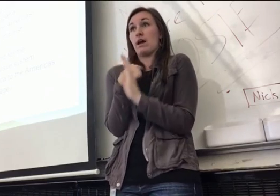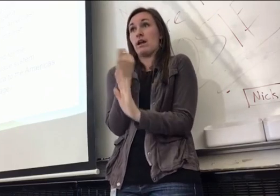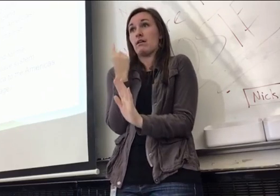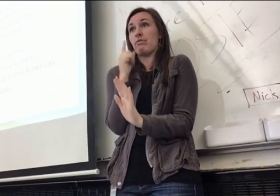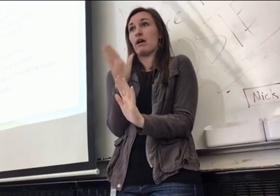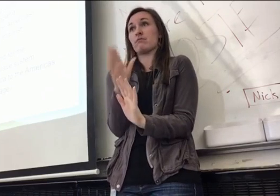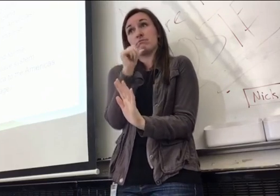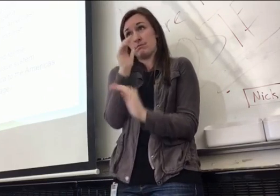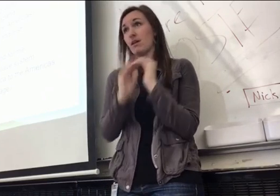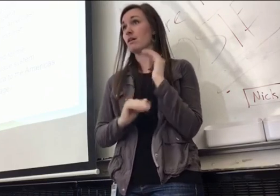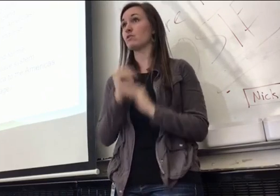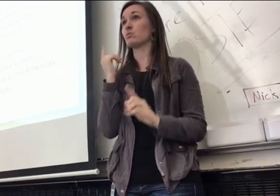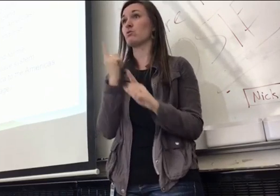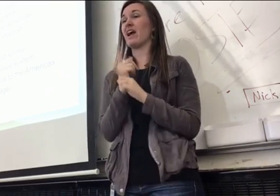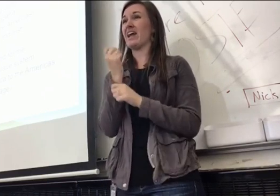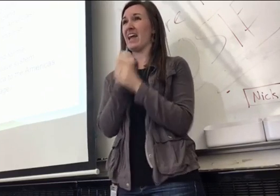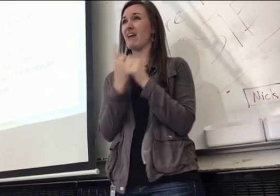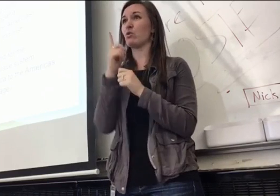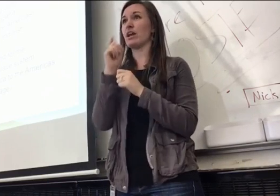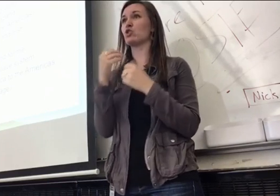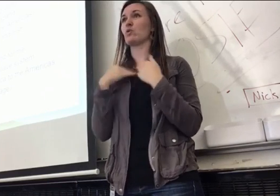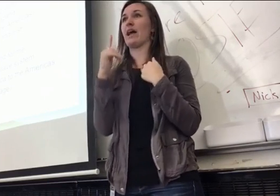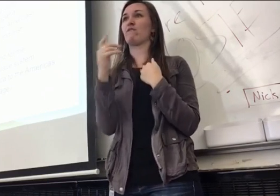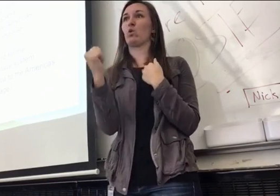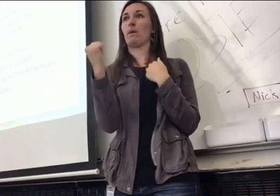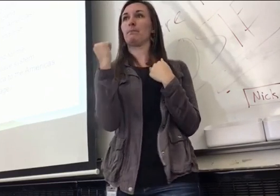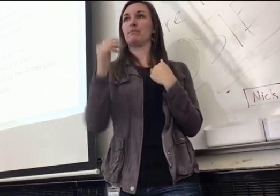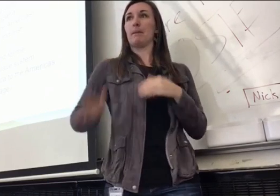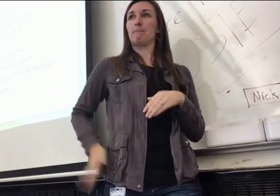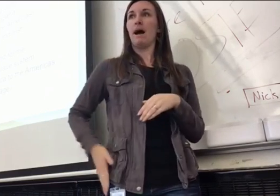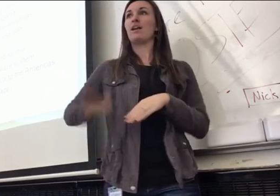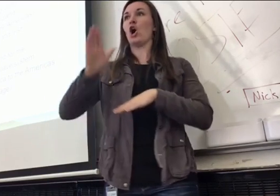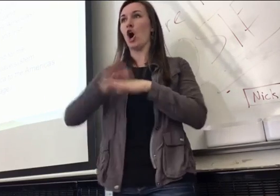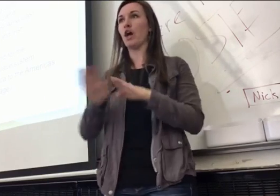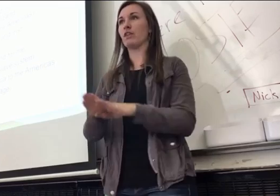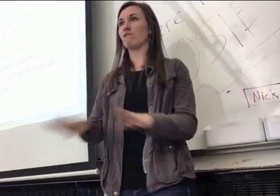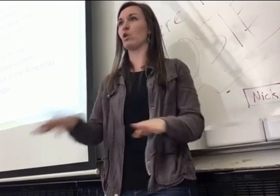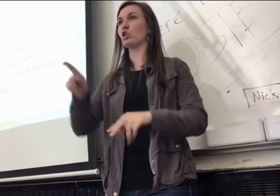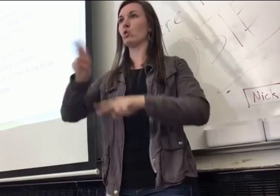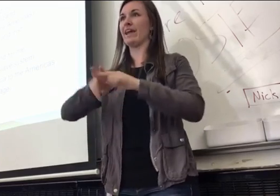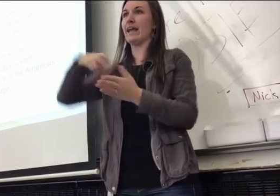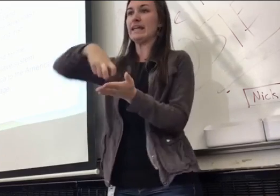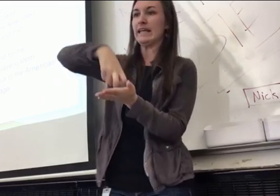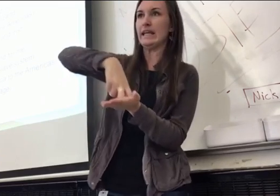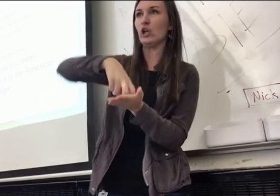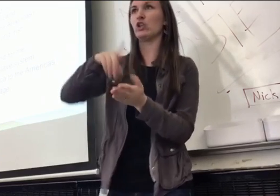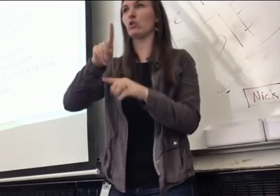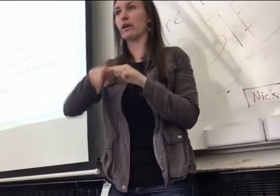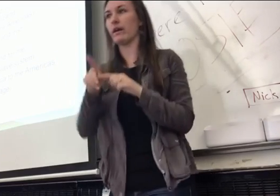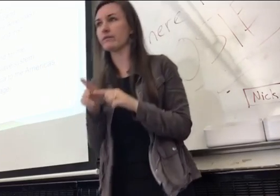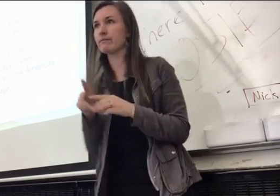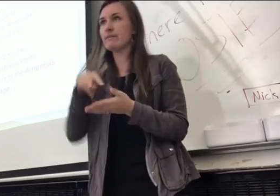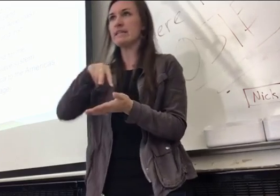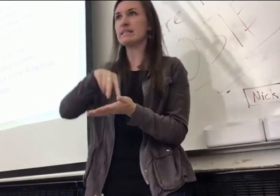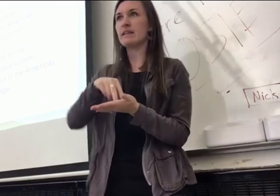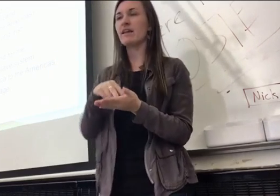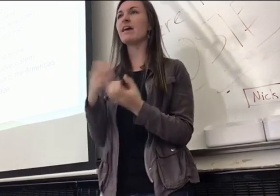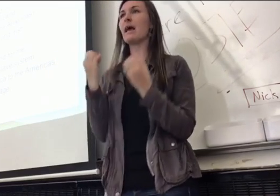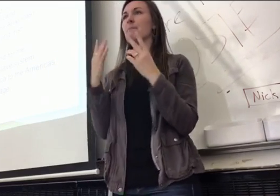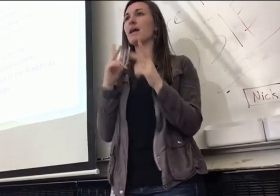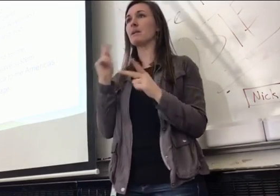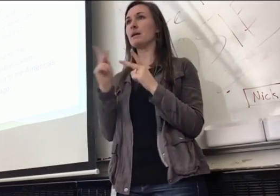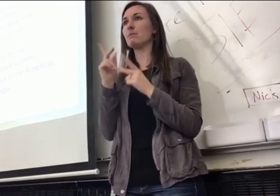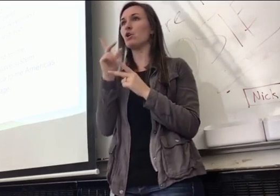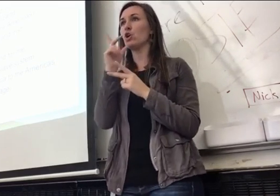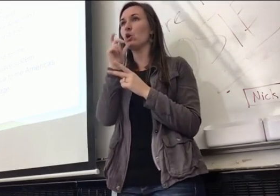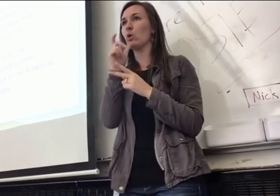that. Everybody has to have their bums on the ground, so no standing or kneeling. We also have a bunch of people who are like cuddling with